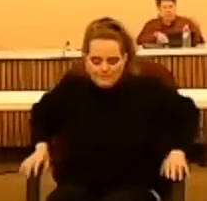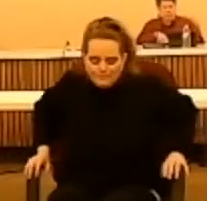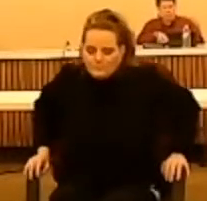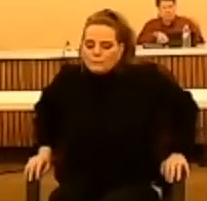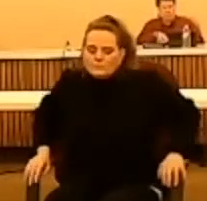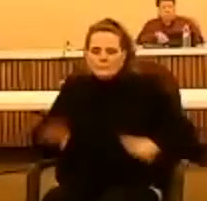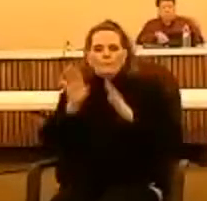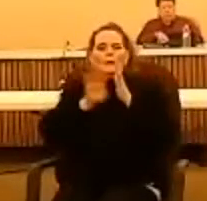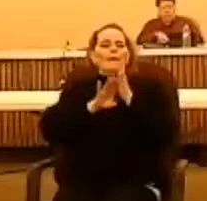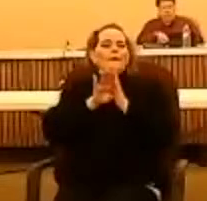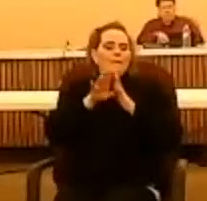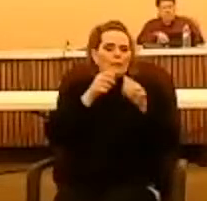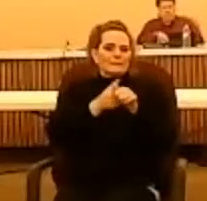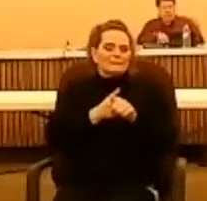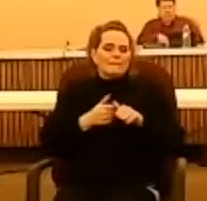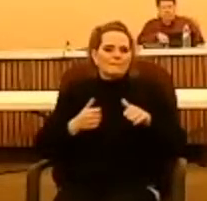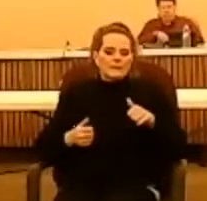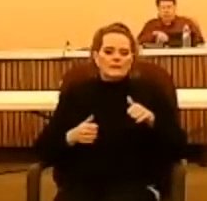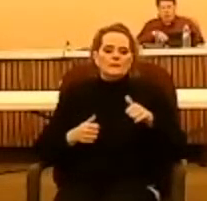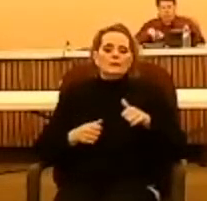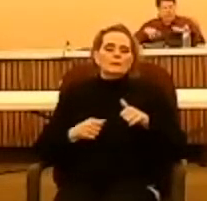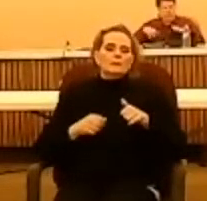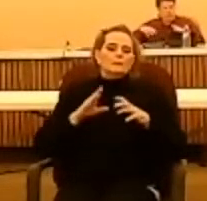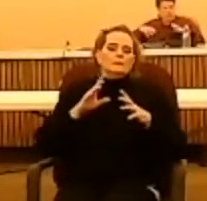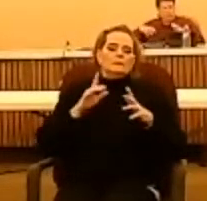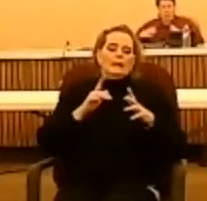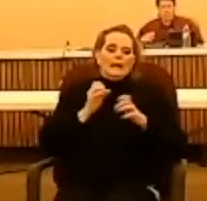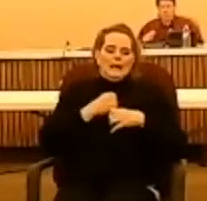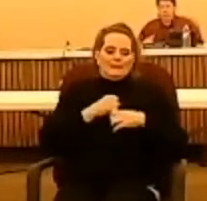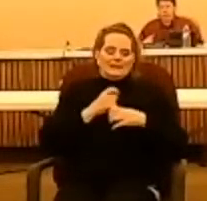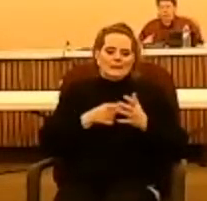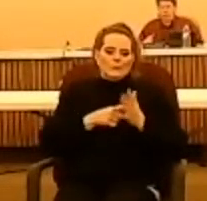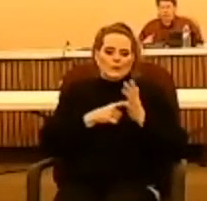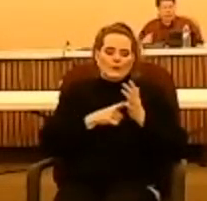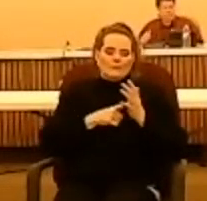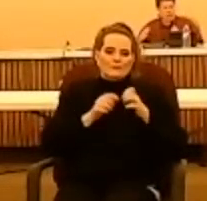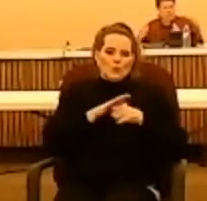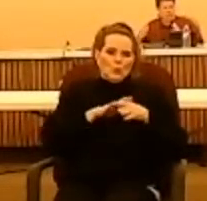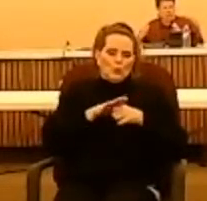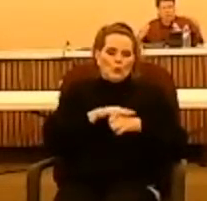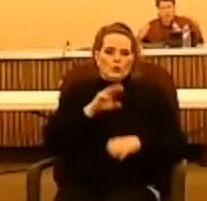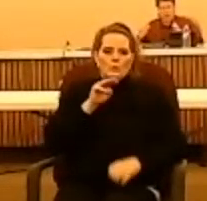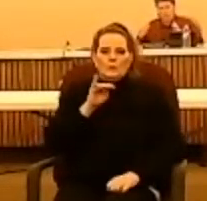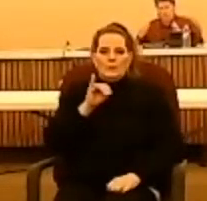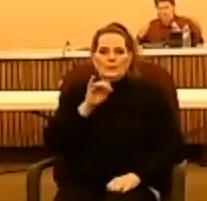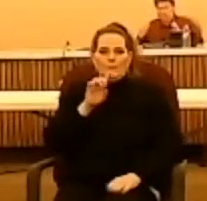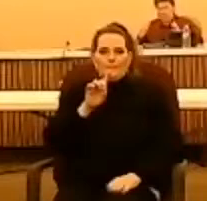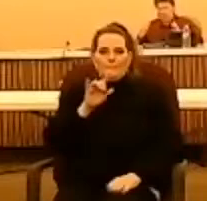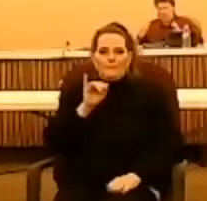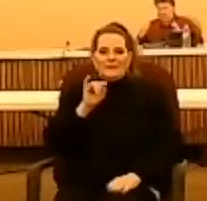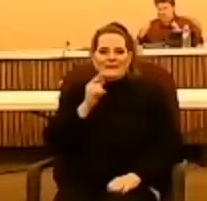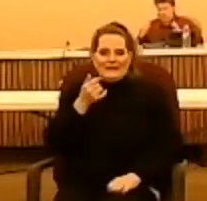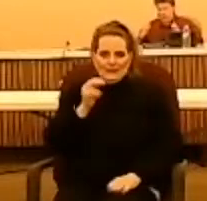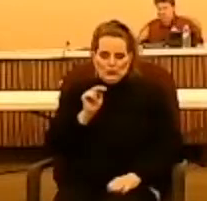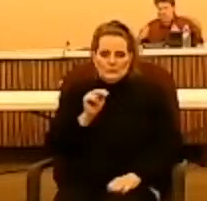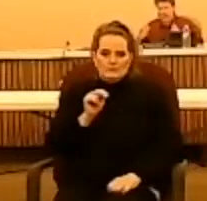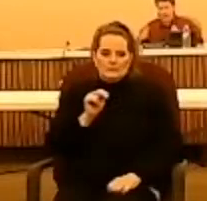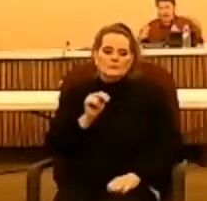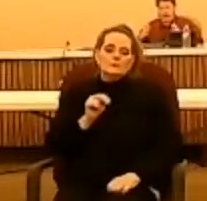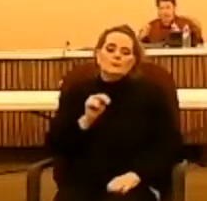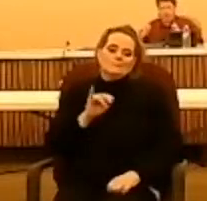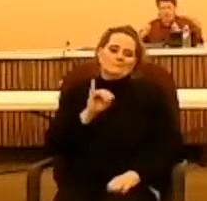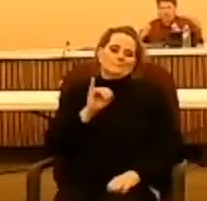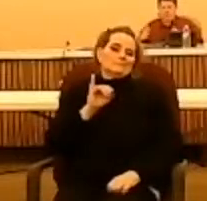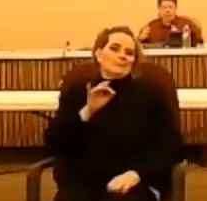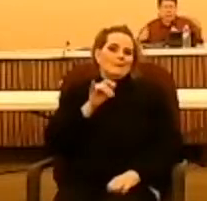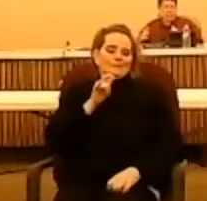development creates a requirement for some local mitigation that for the development not to